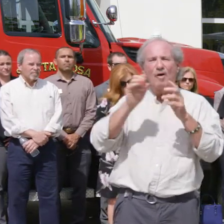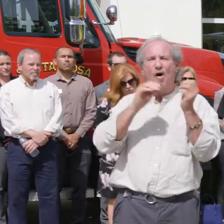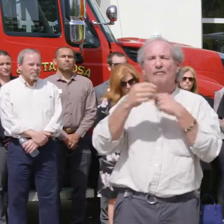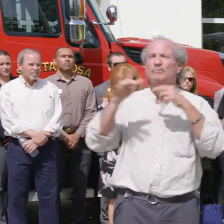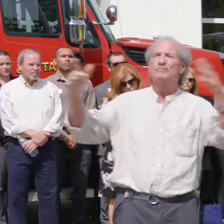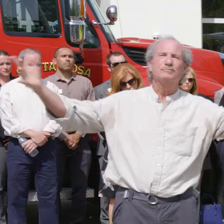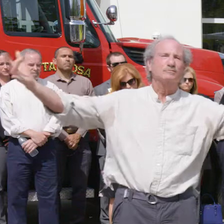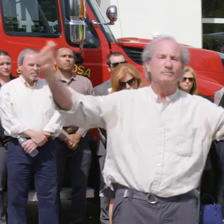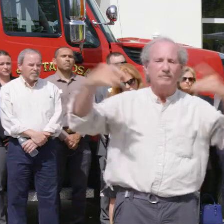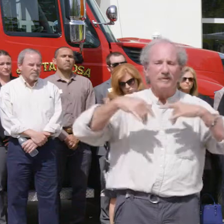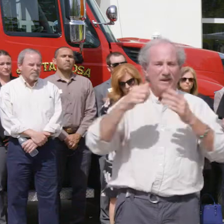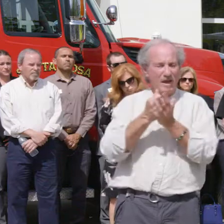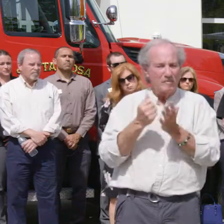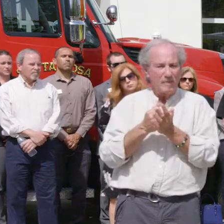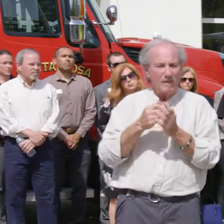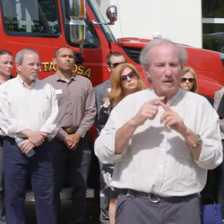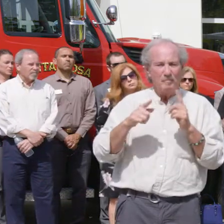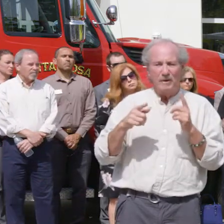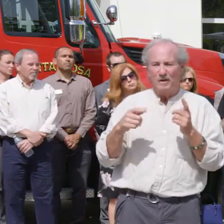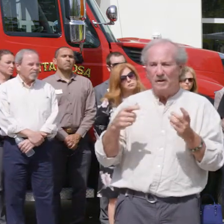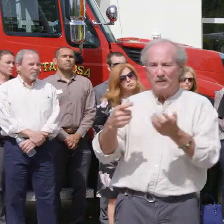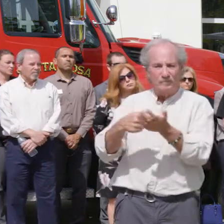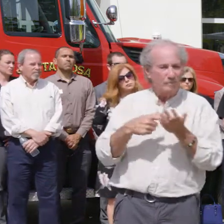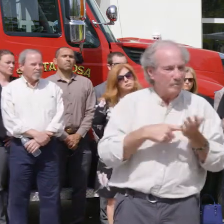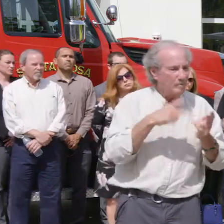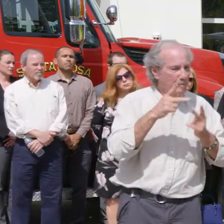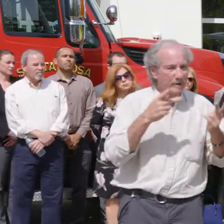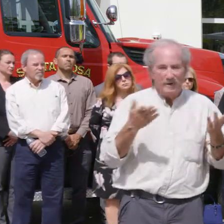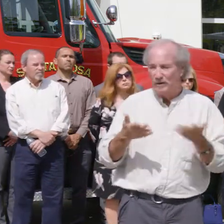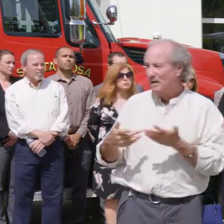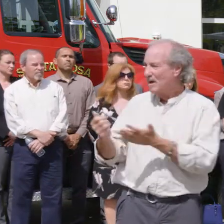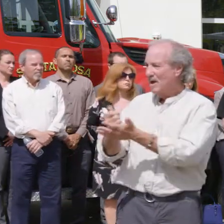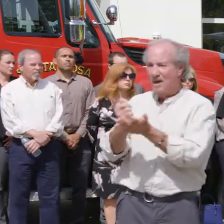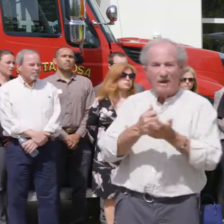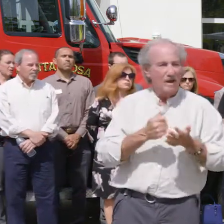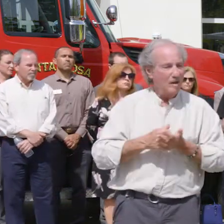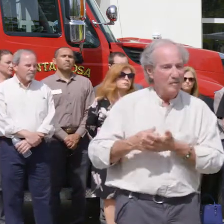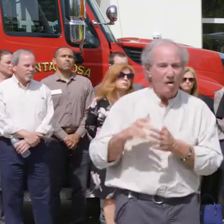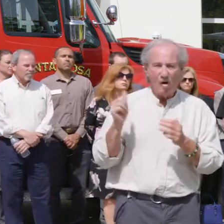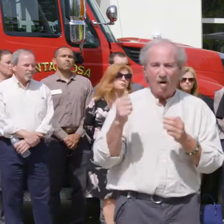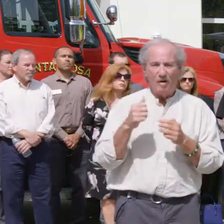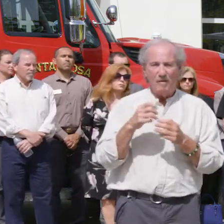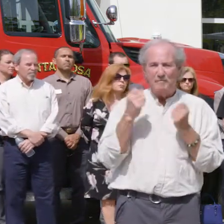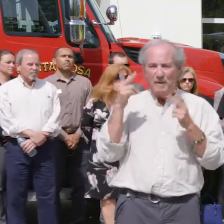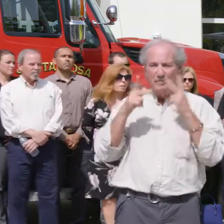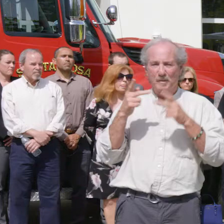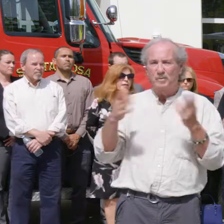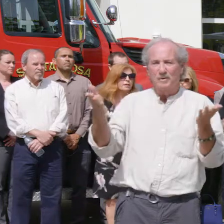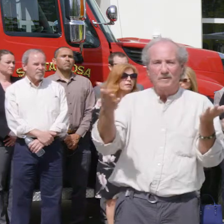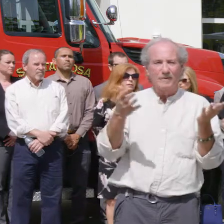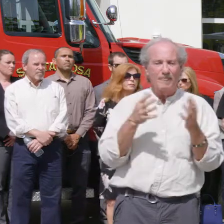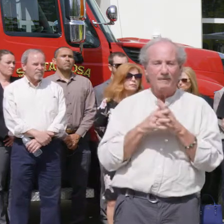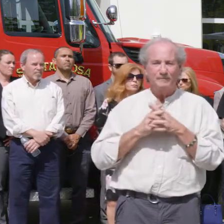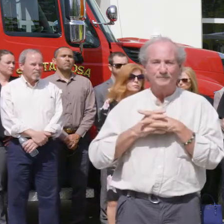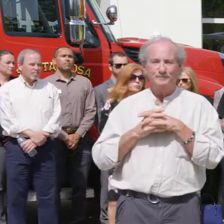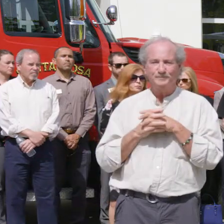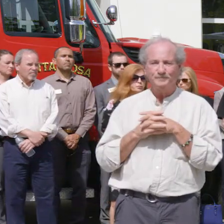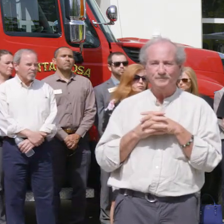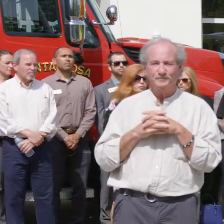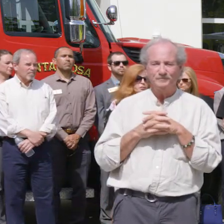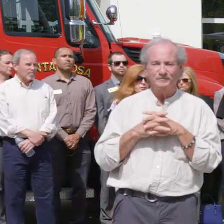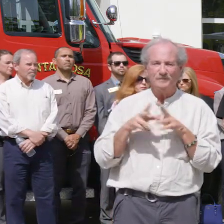individuals. But of course, the collaboration of all the people gathered here today and others, like our friends and